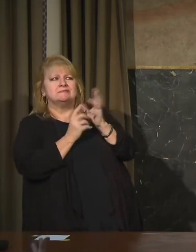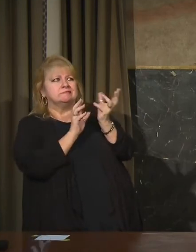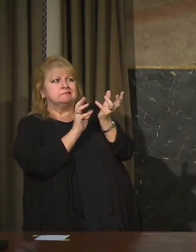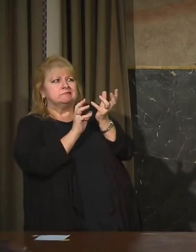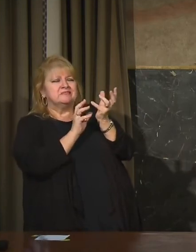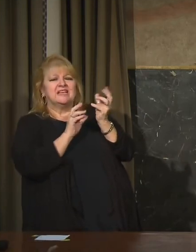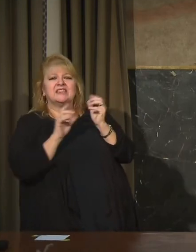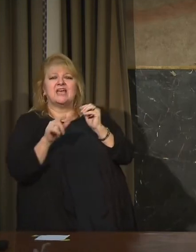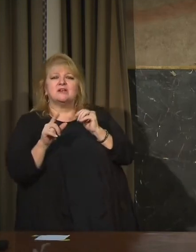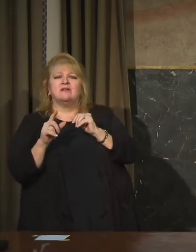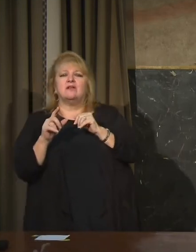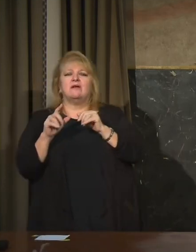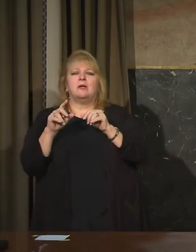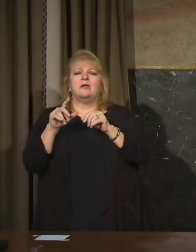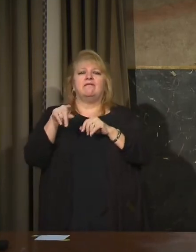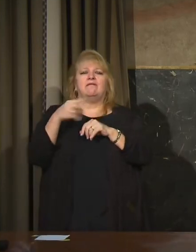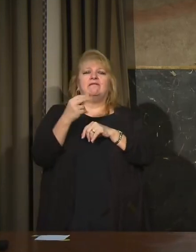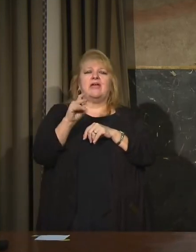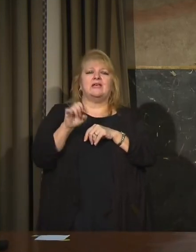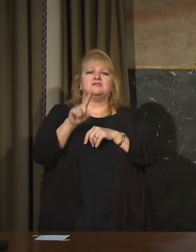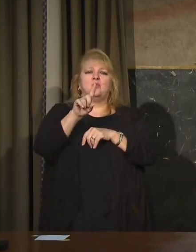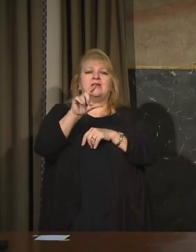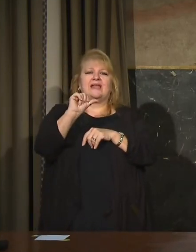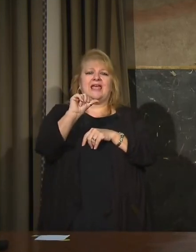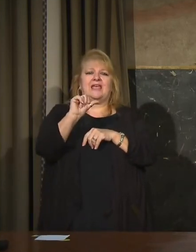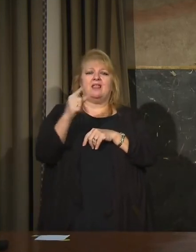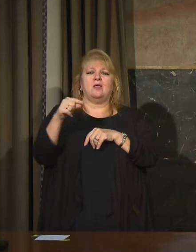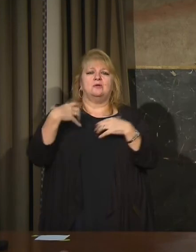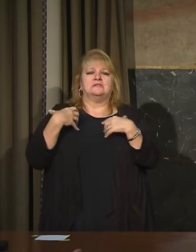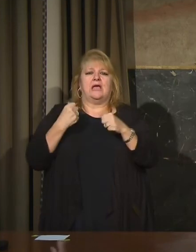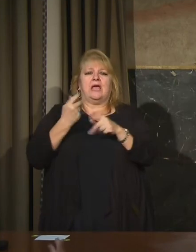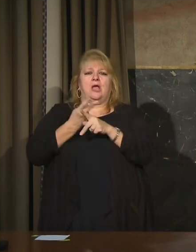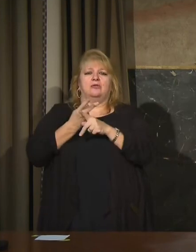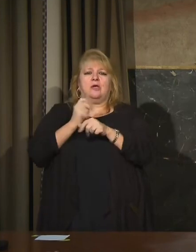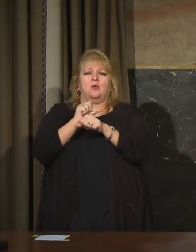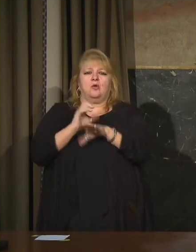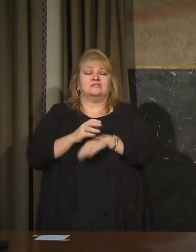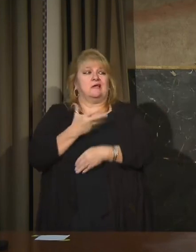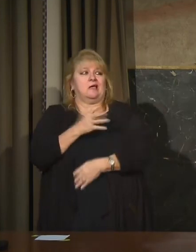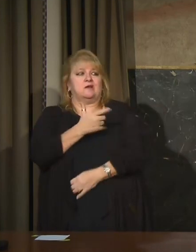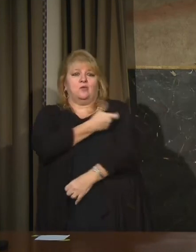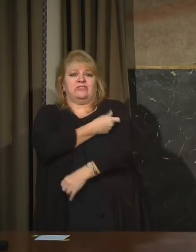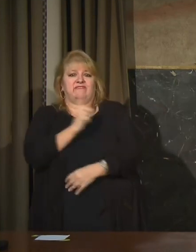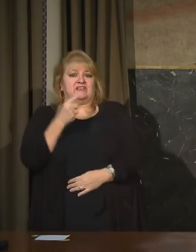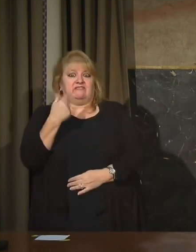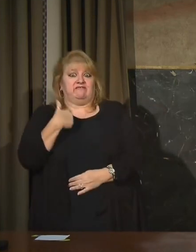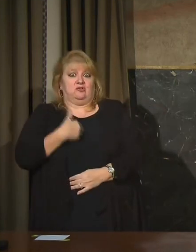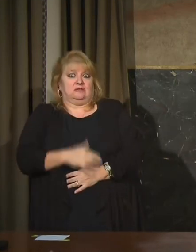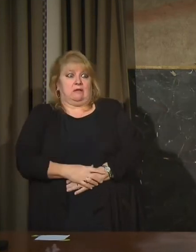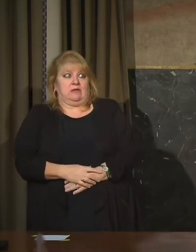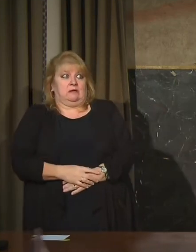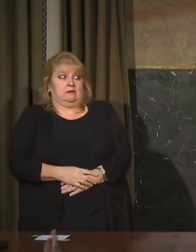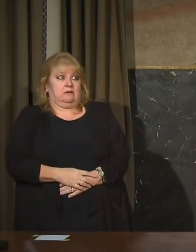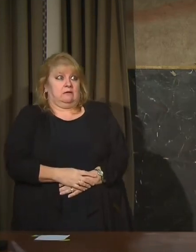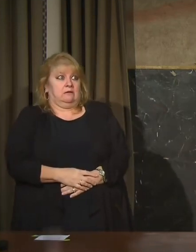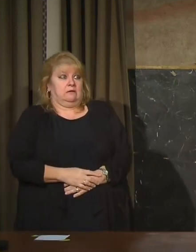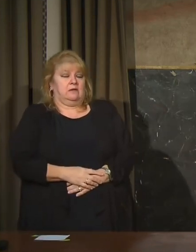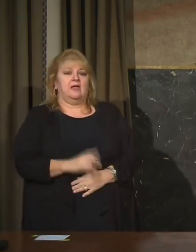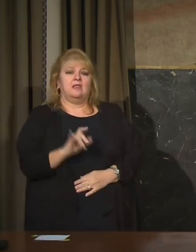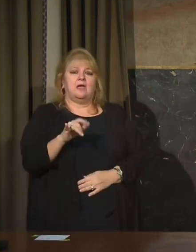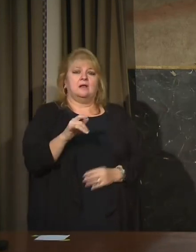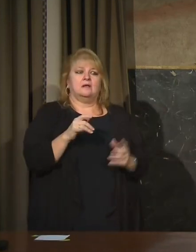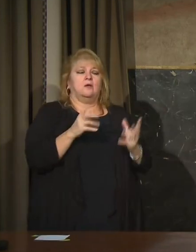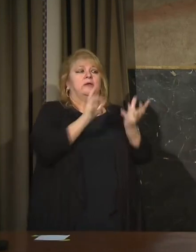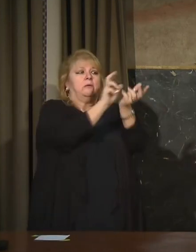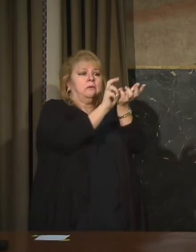in phase 1A, particularly healthcare workers who didn't want to get the vaccine right away, creating kind of a demand issue. And as we've